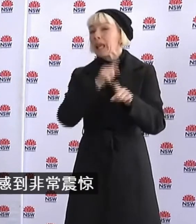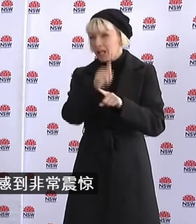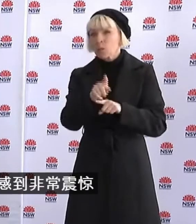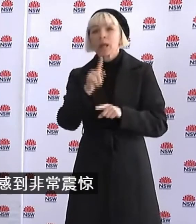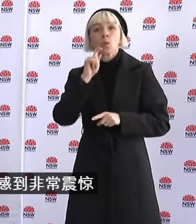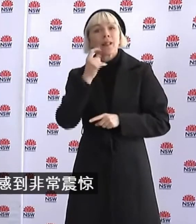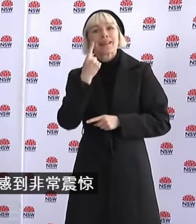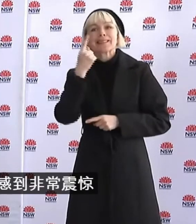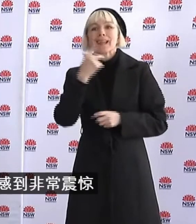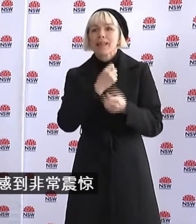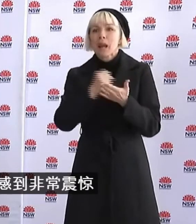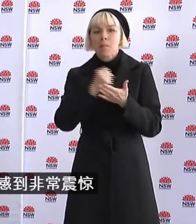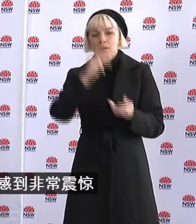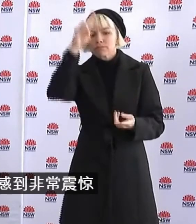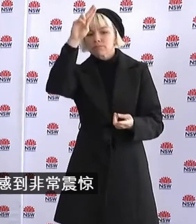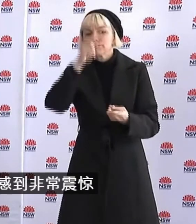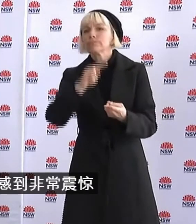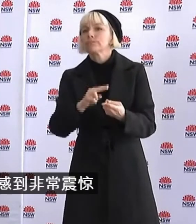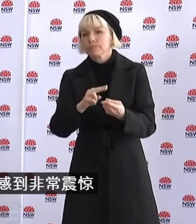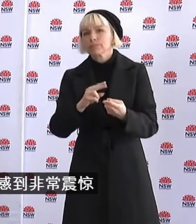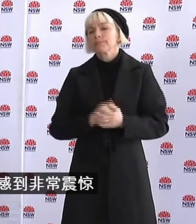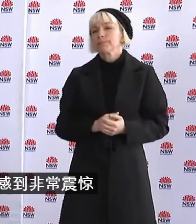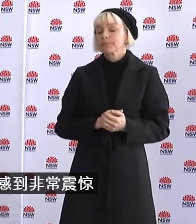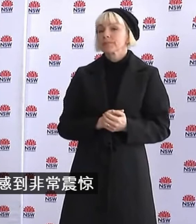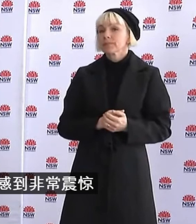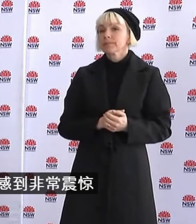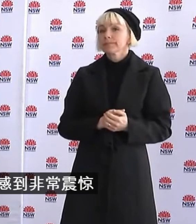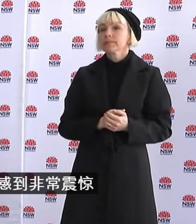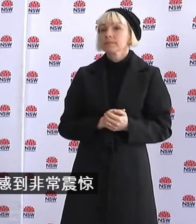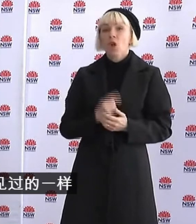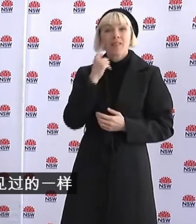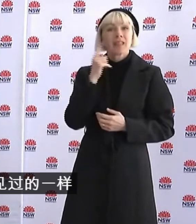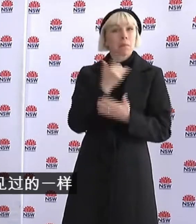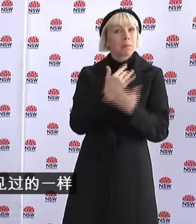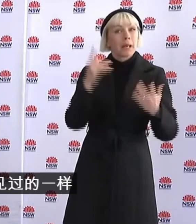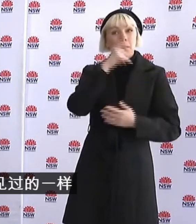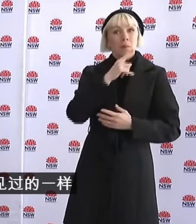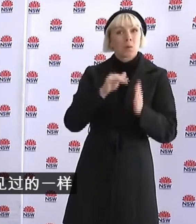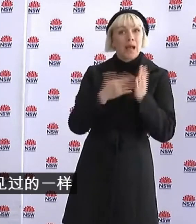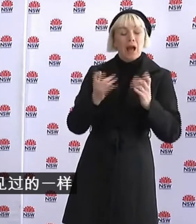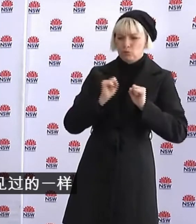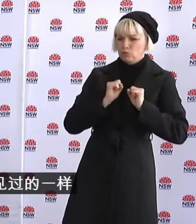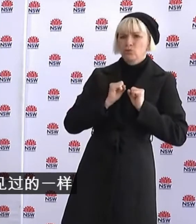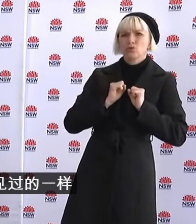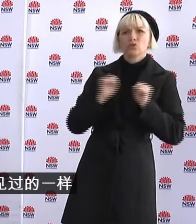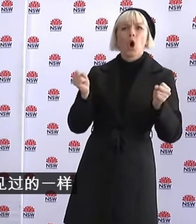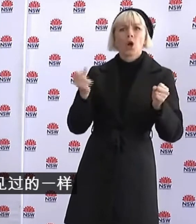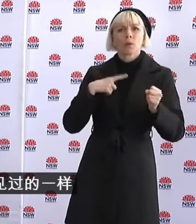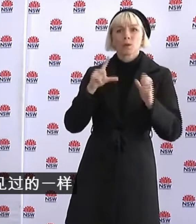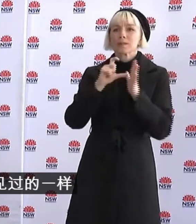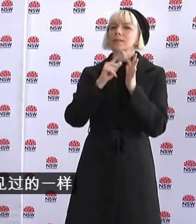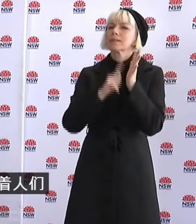think people are quite shocked as to how different and contagious the Delta strain is. It's like nothing we've seen